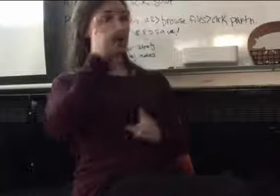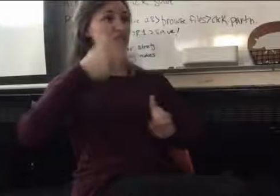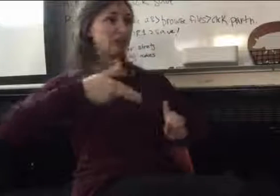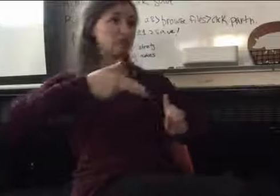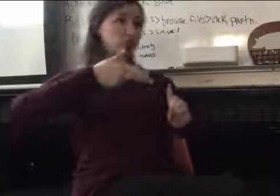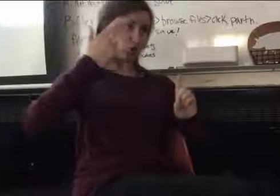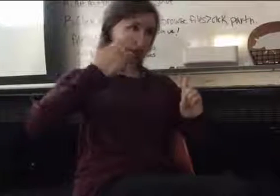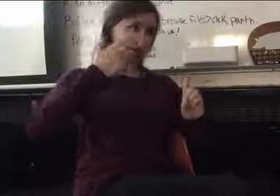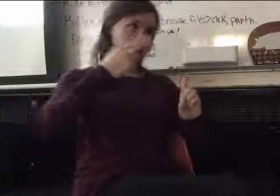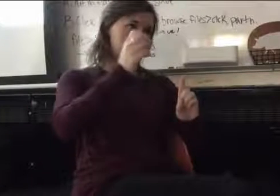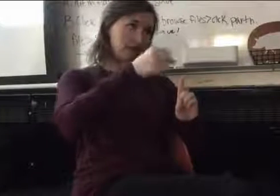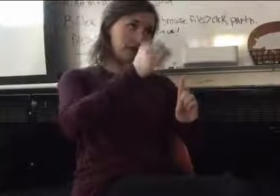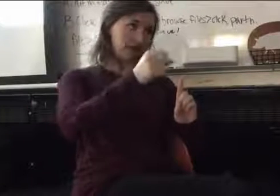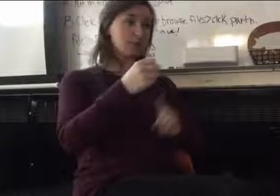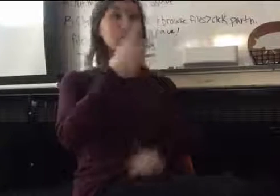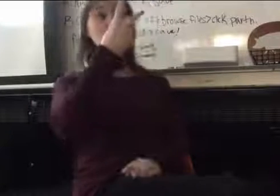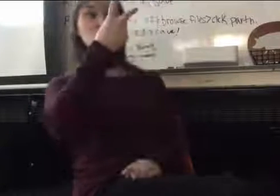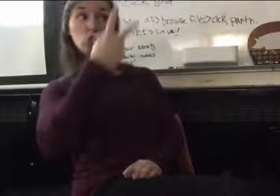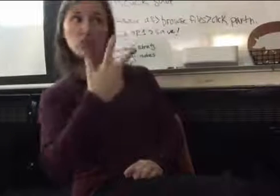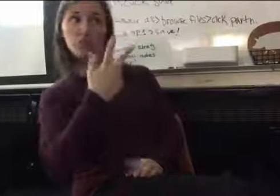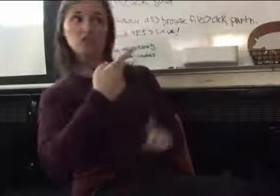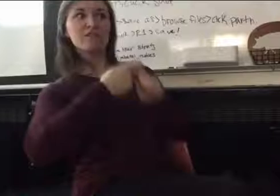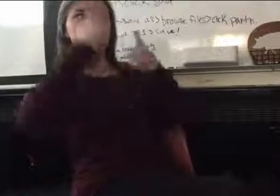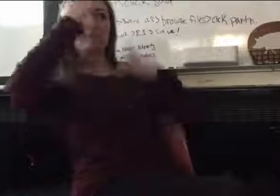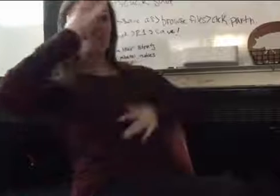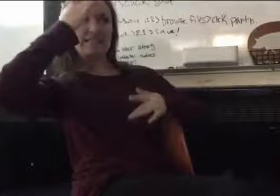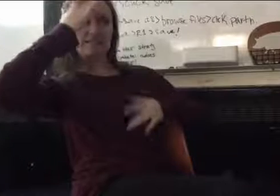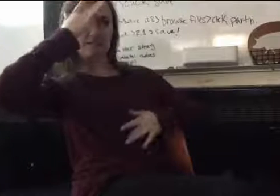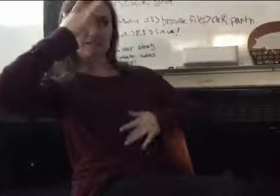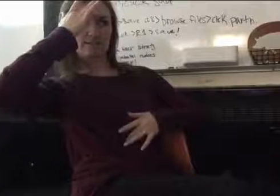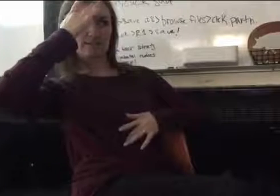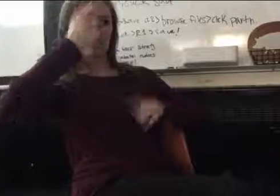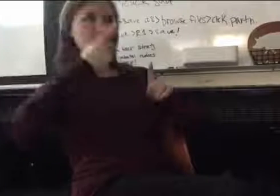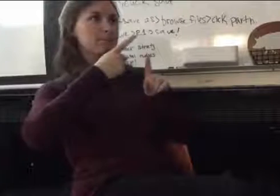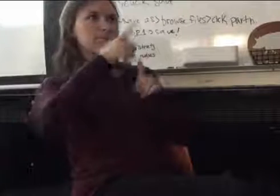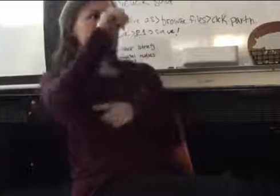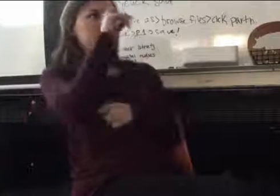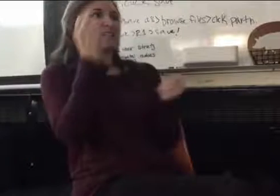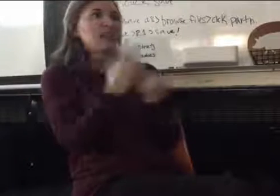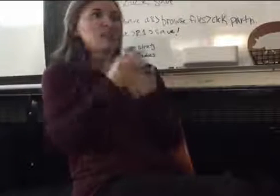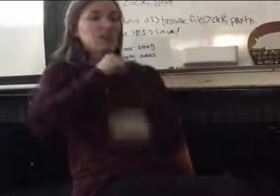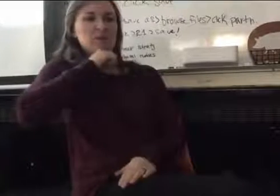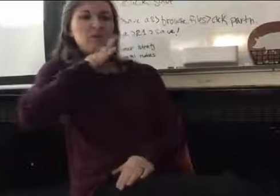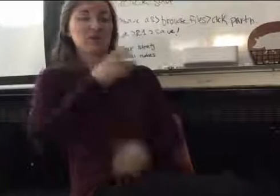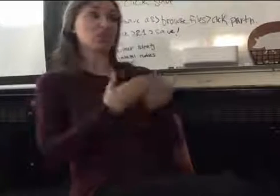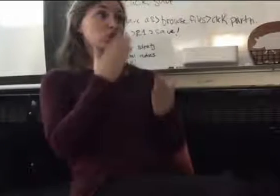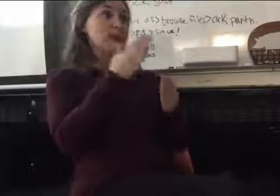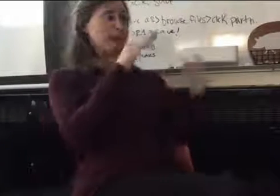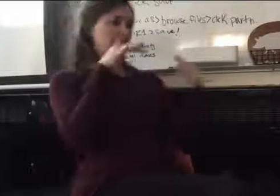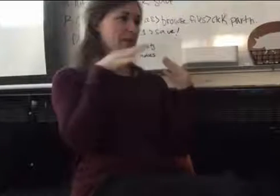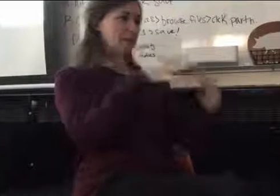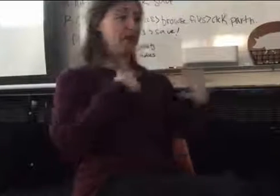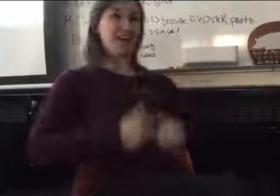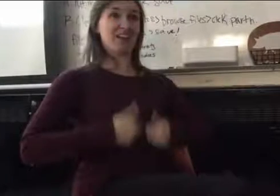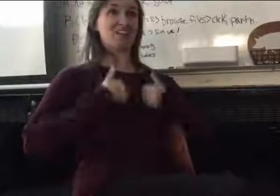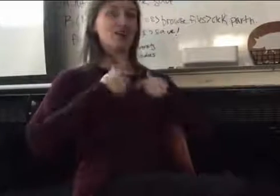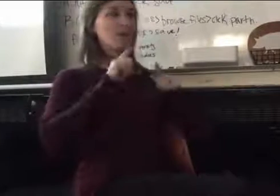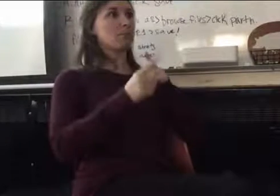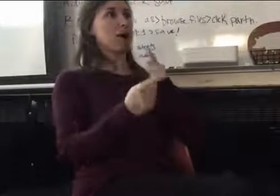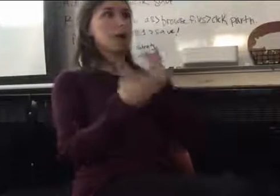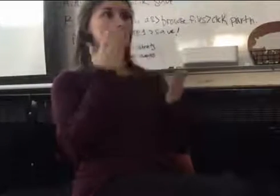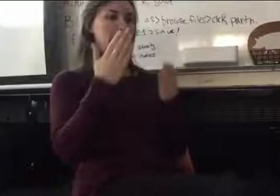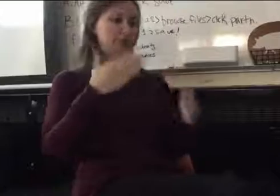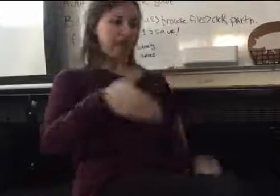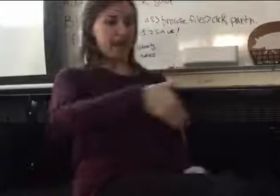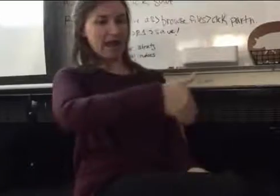by artillery fire. 2/3 were from disease. So you might have survived the battle, but because you got amputated with some saw that